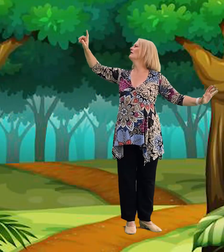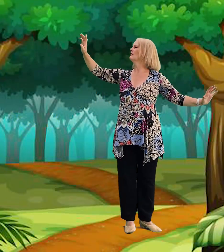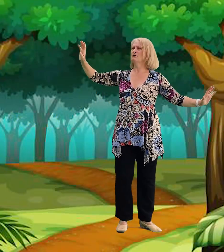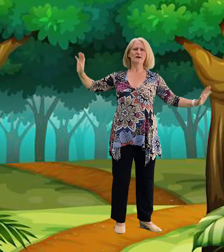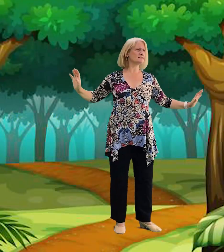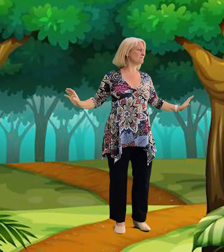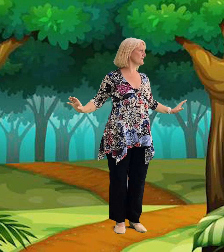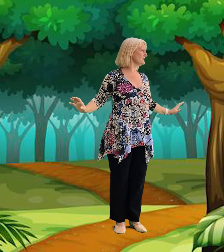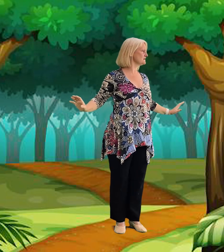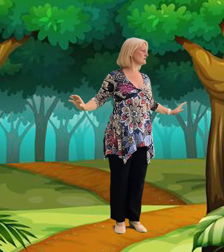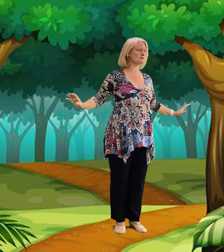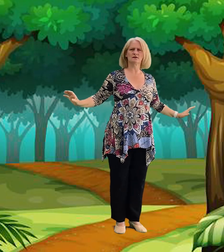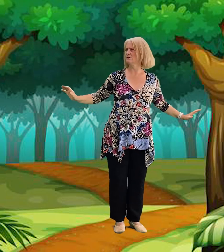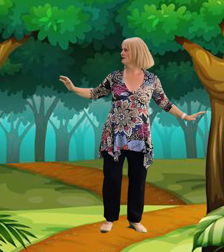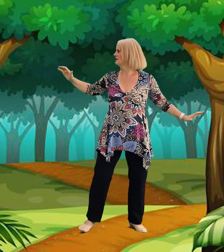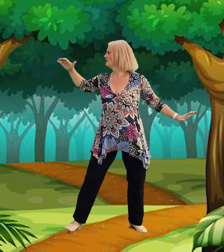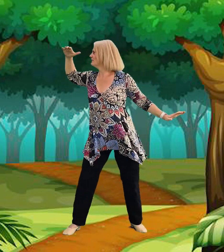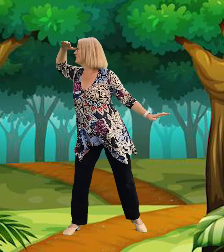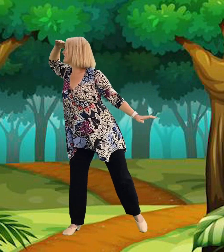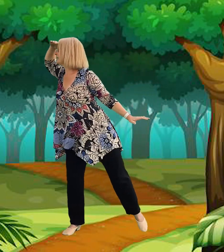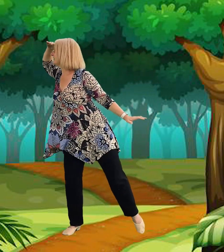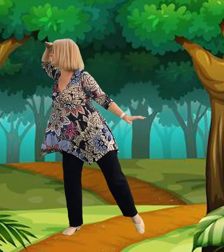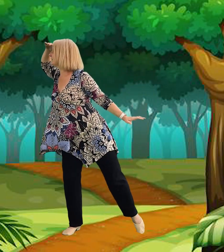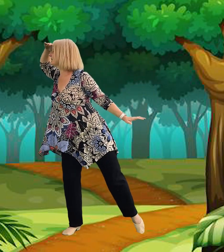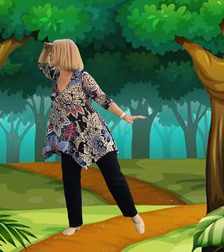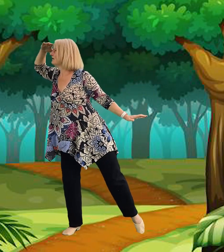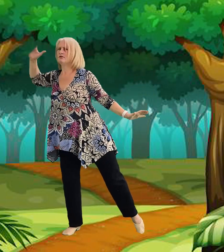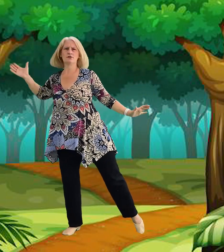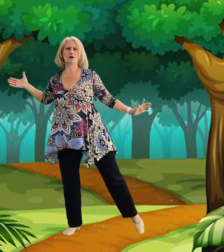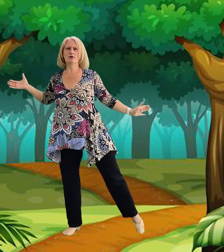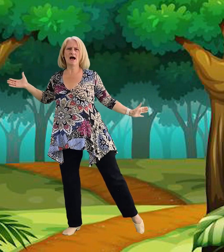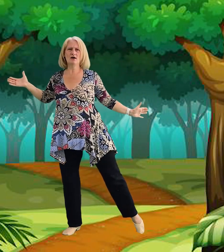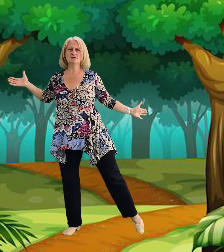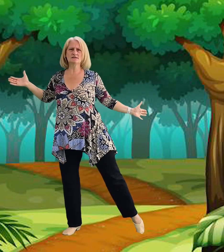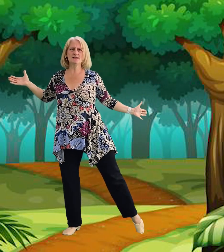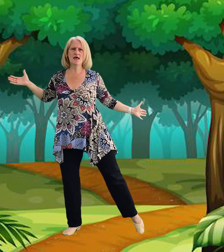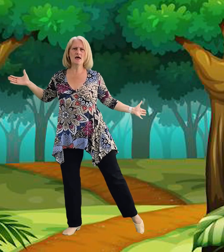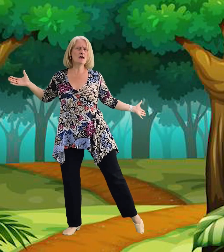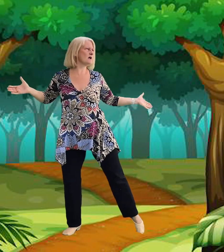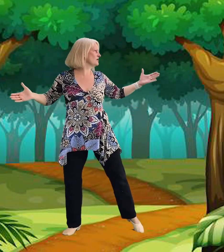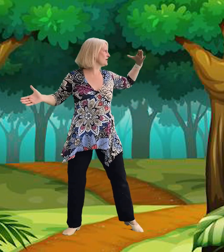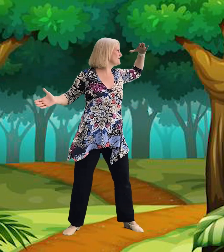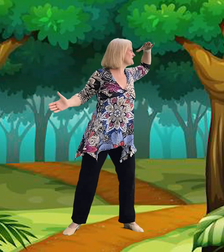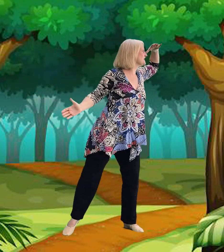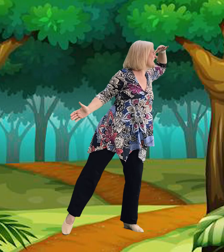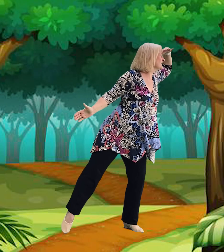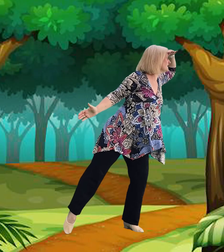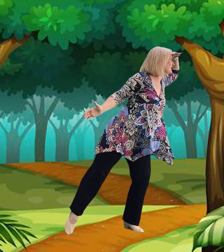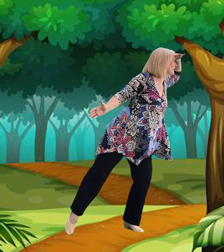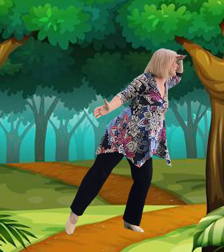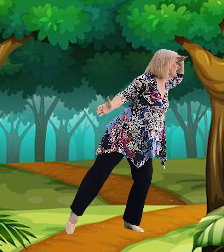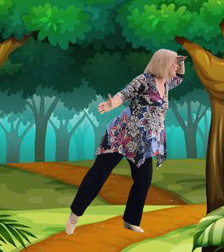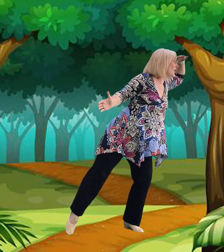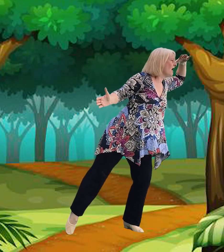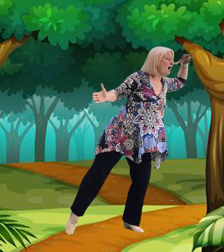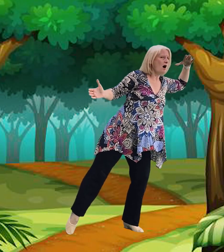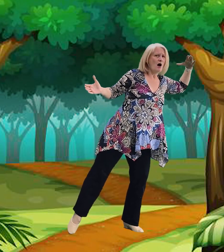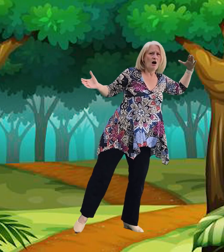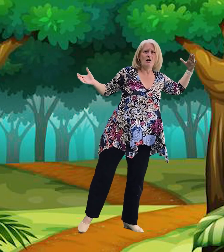Wait a minute. Look over here. No, a house from there. Look over the other side. Oh,